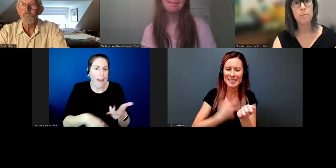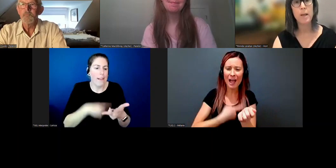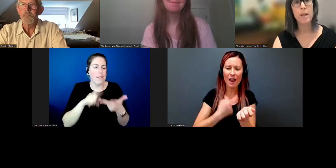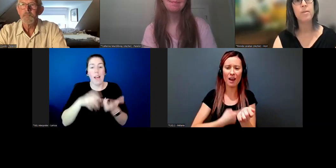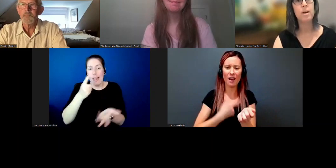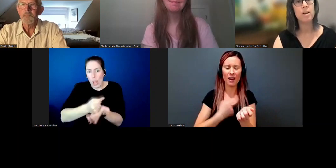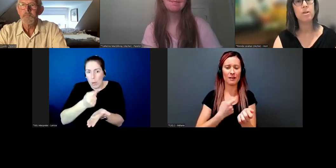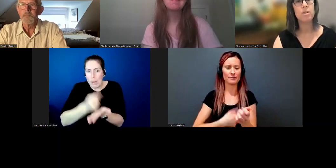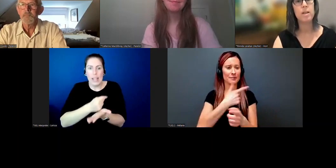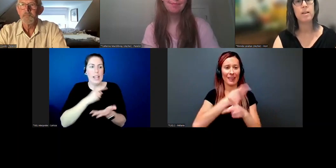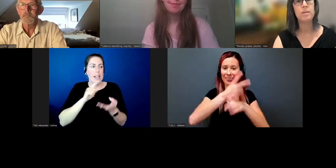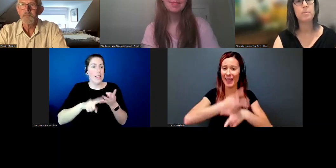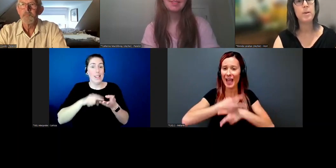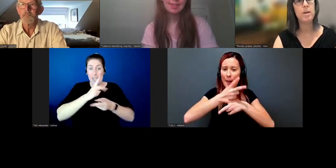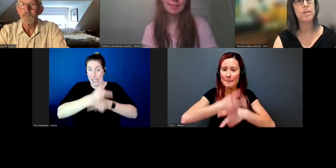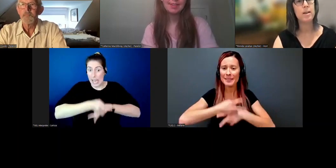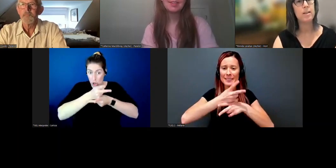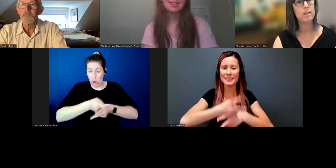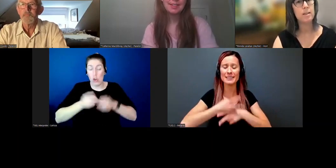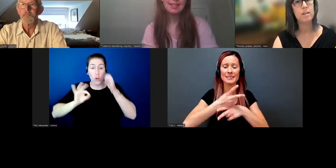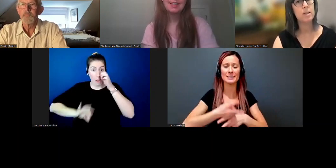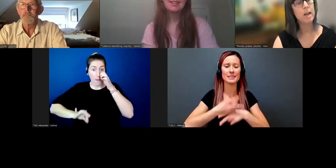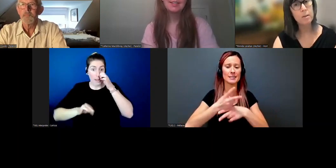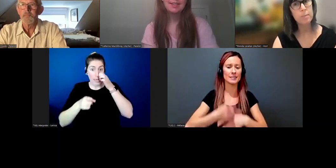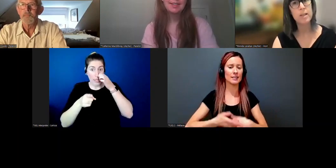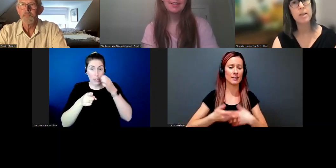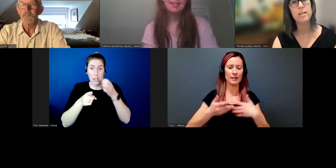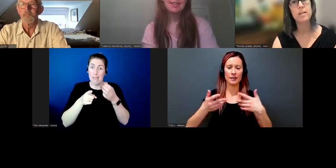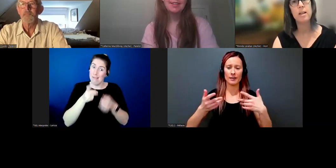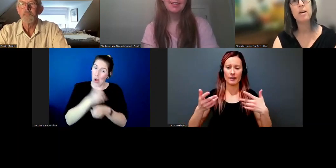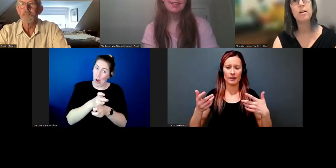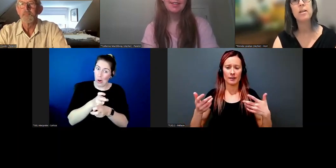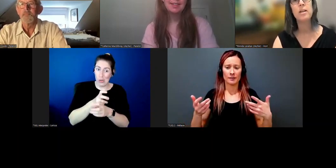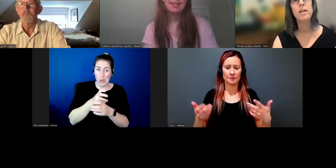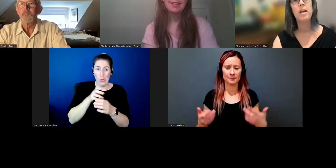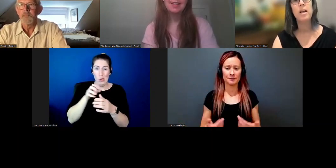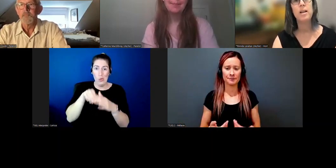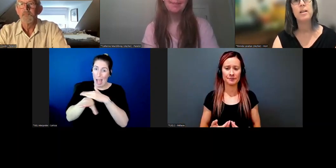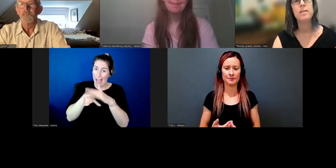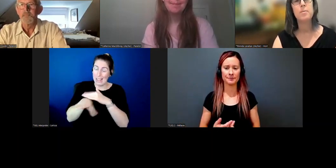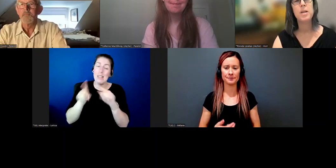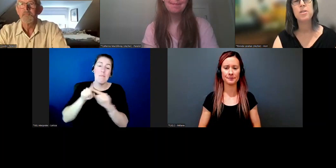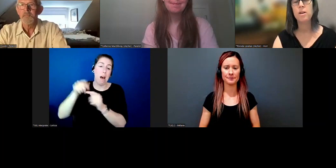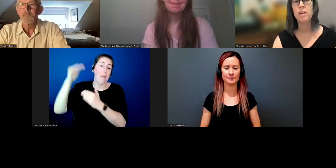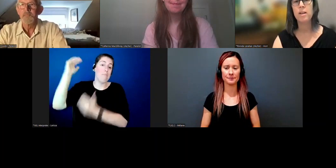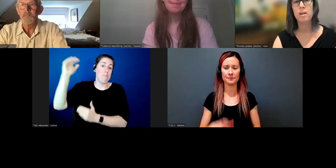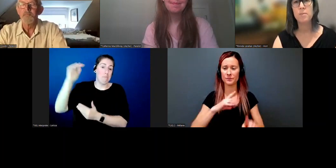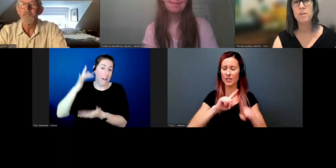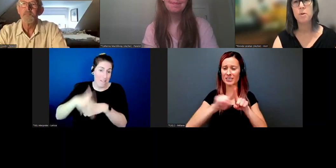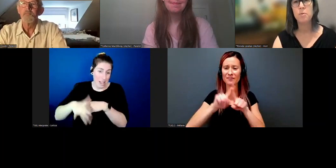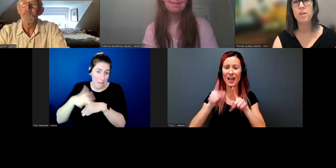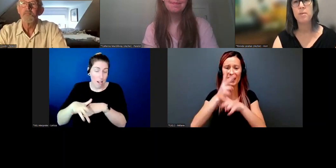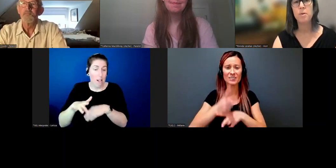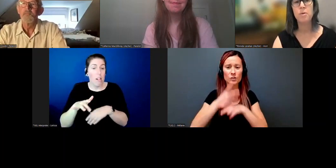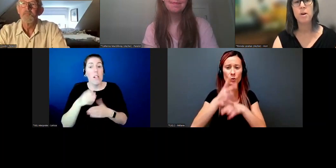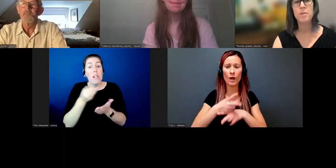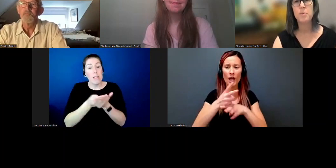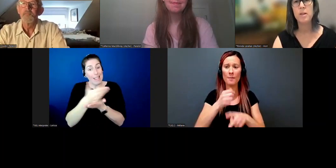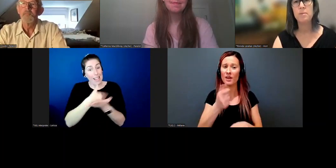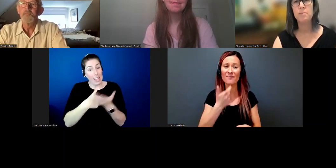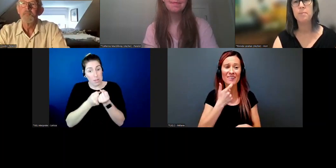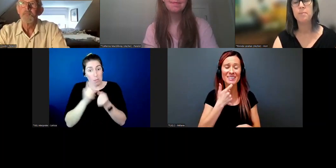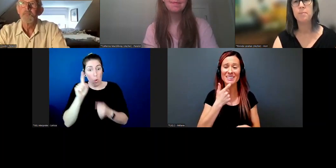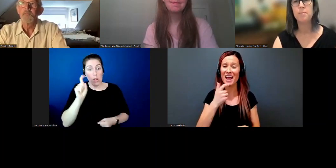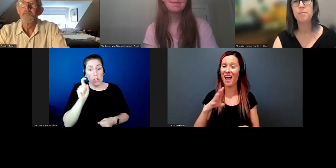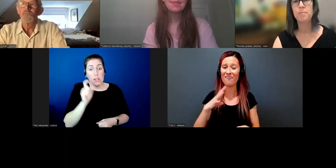care benefit. I understand that's maybe not that easy to get, but that is there. And is there any income support with that program as